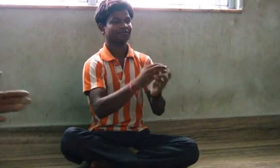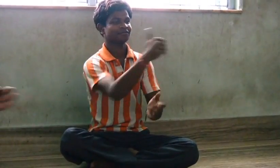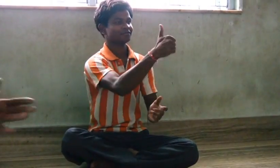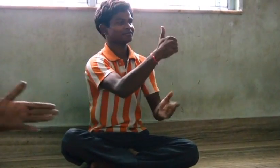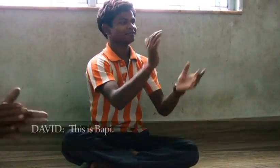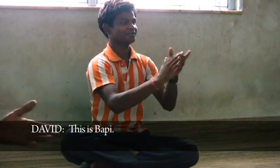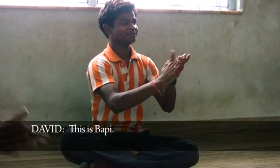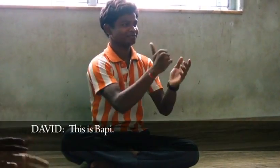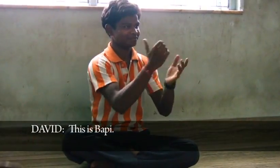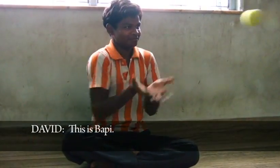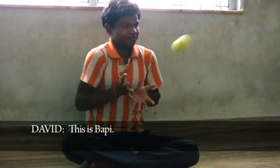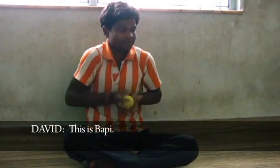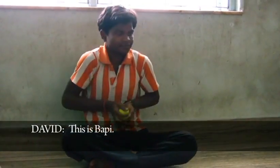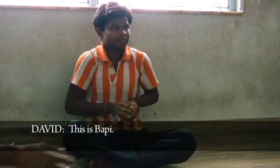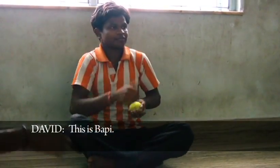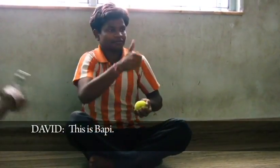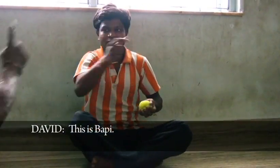This is Papi.